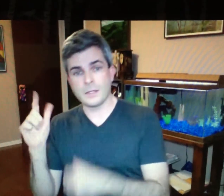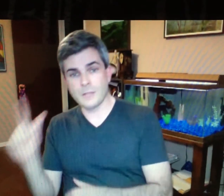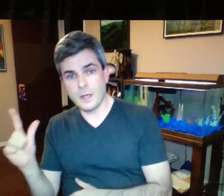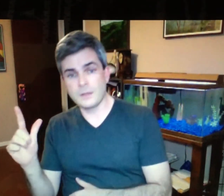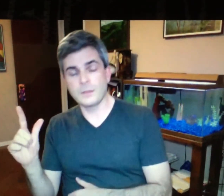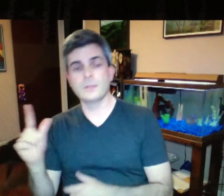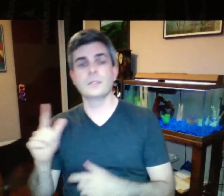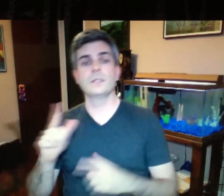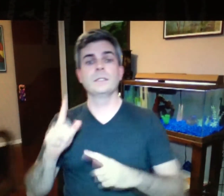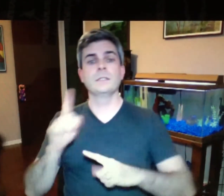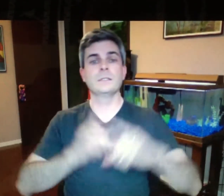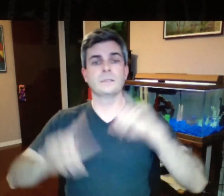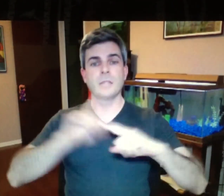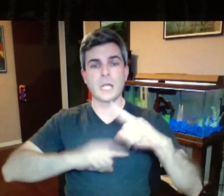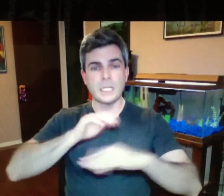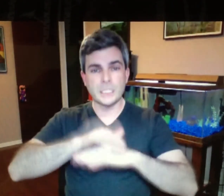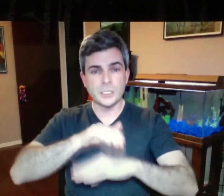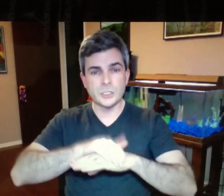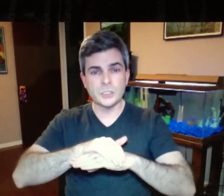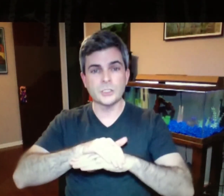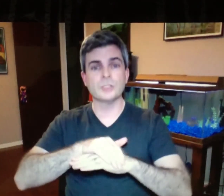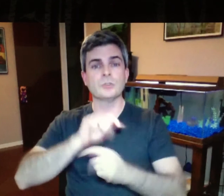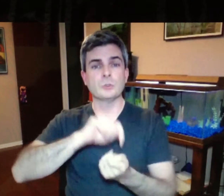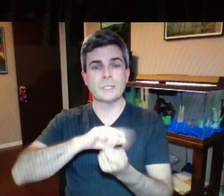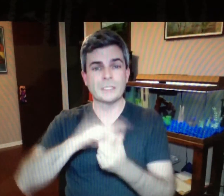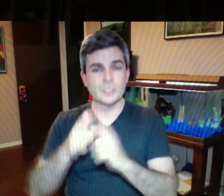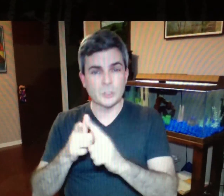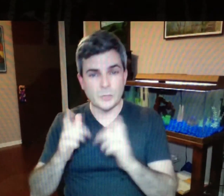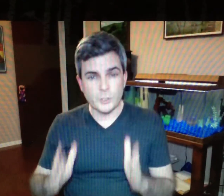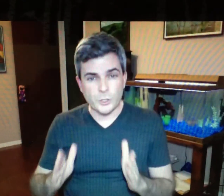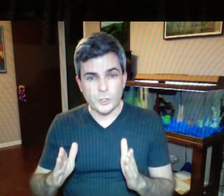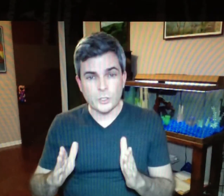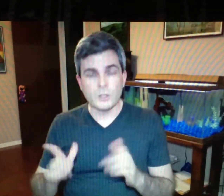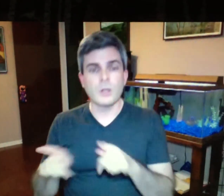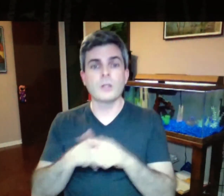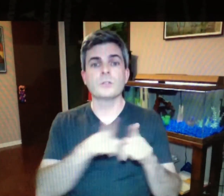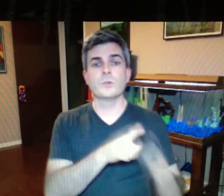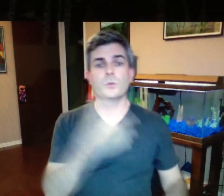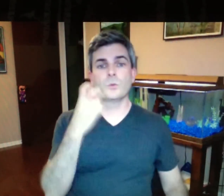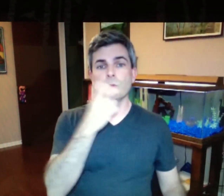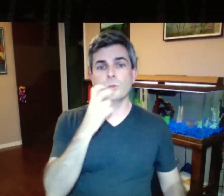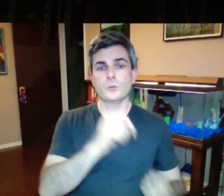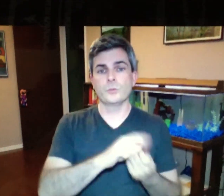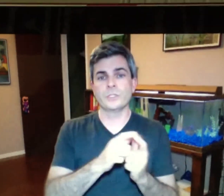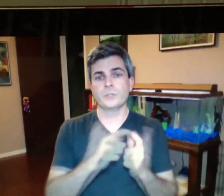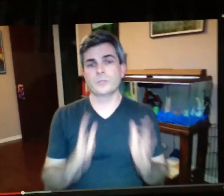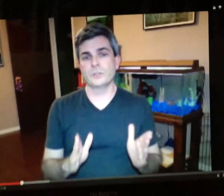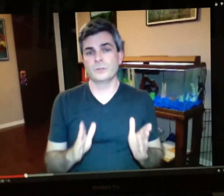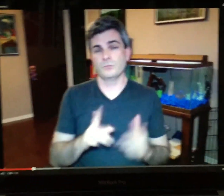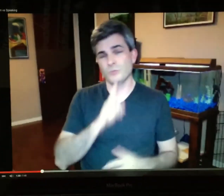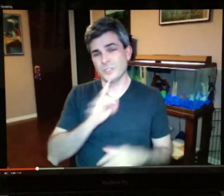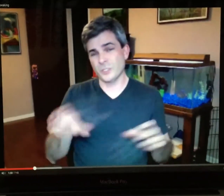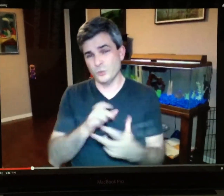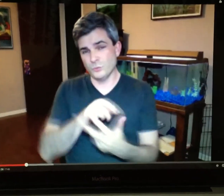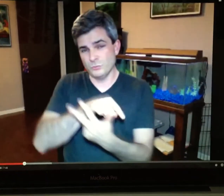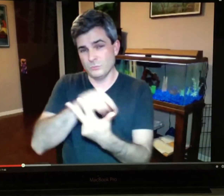I am actually an interpreter myself. I can, and I consider myself a transliterator as